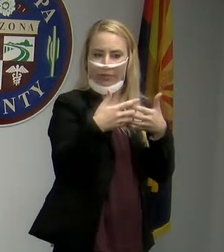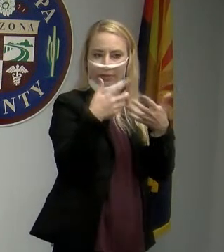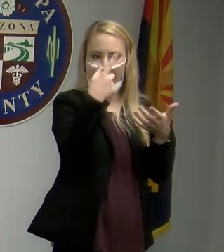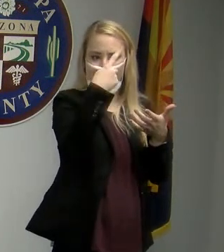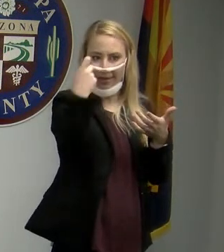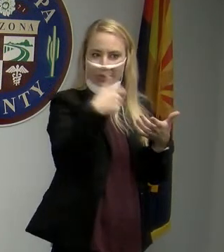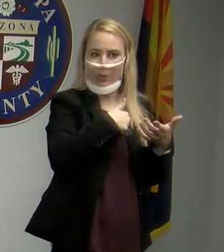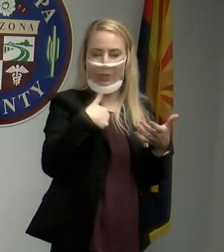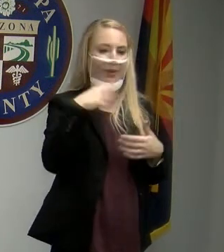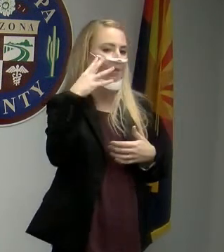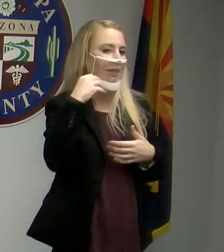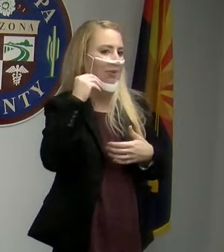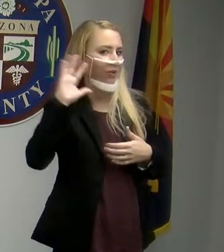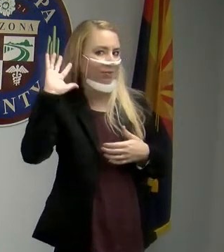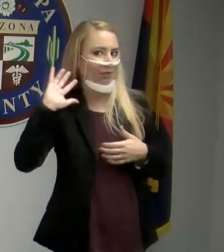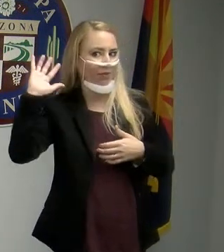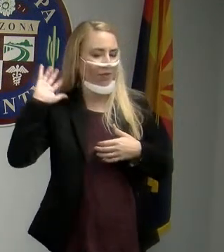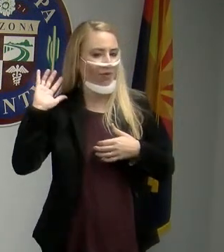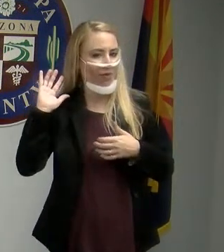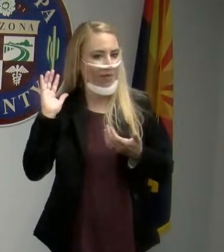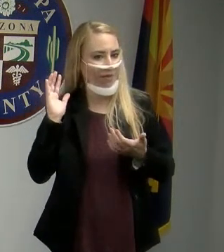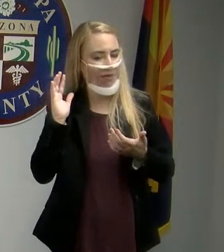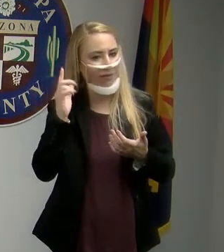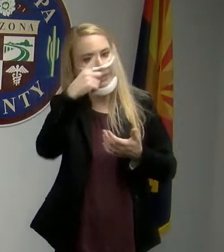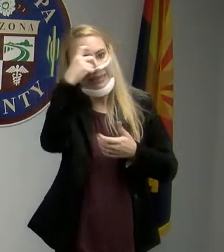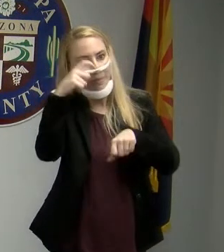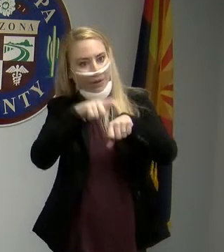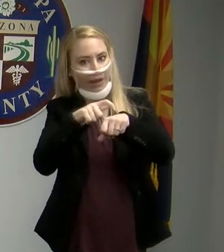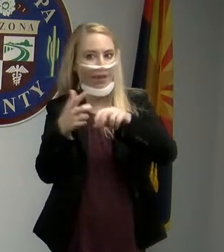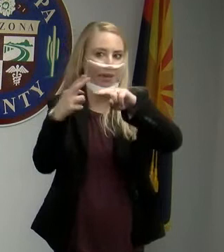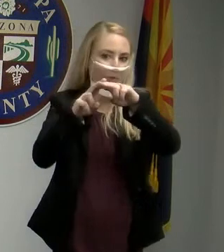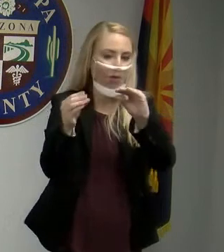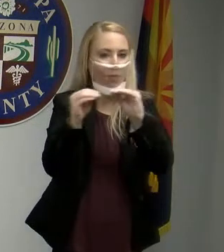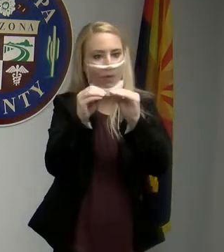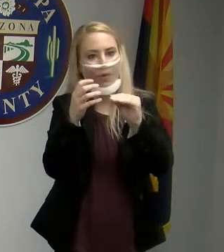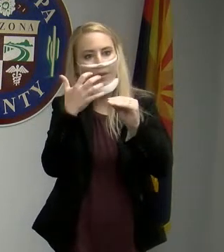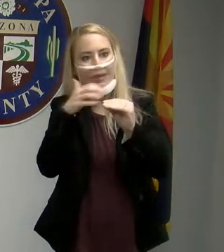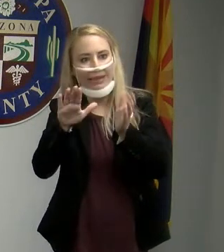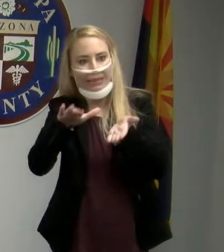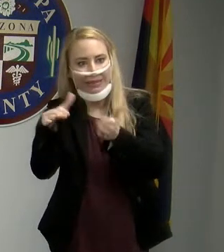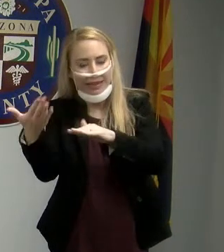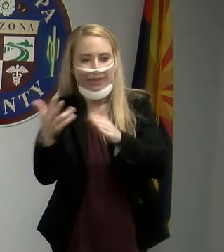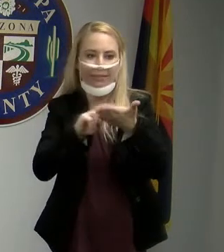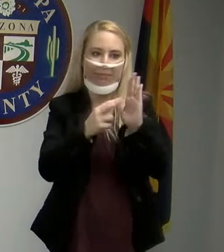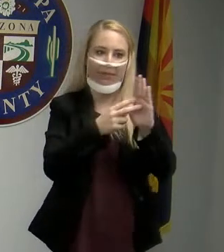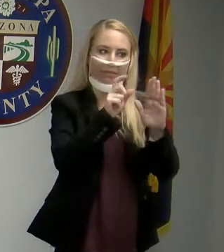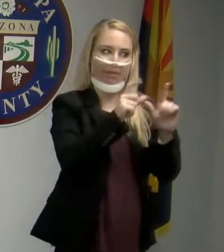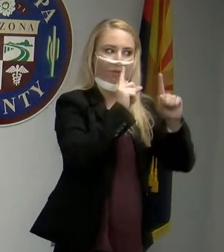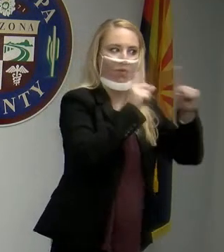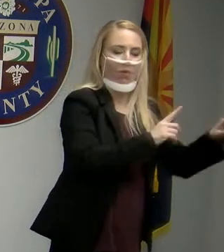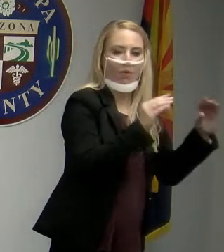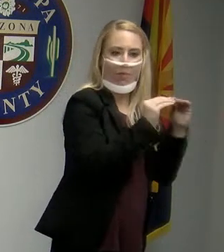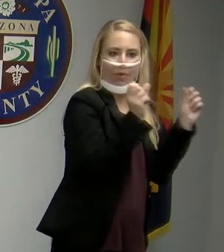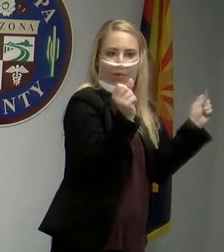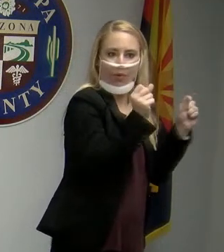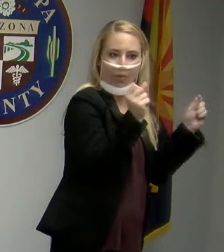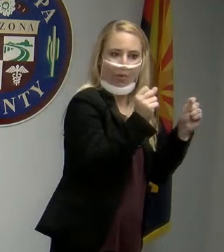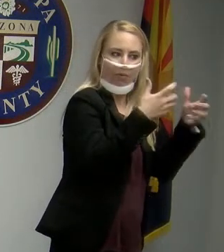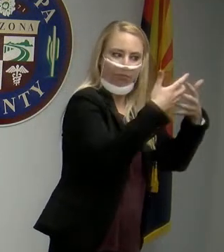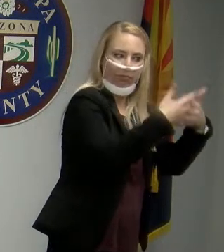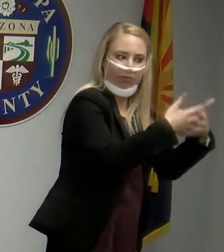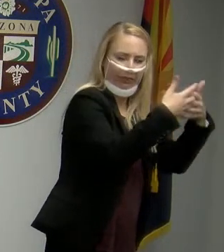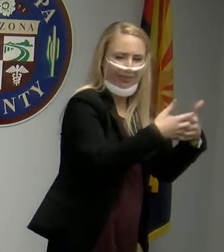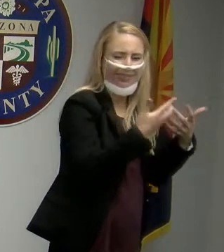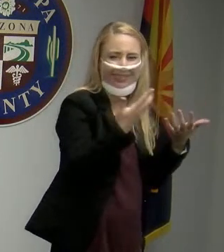summer times. How many times, just even like over the last 10 years, have extra coolers been ordered? And I think for all of us, just trying to gain a picture as to